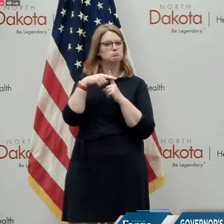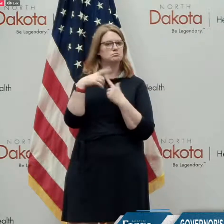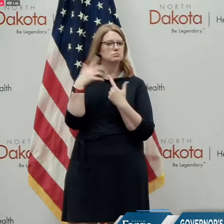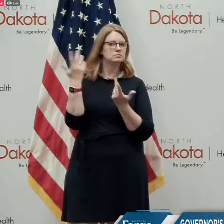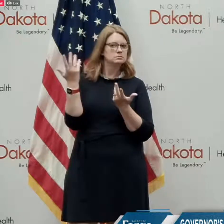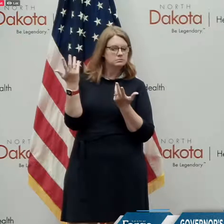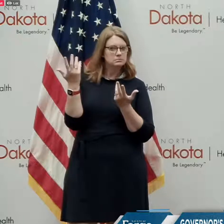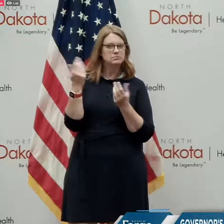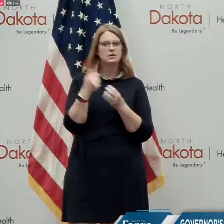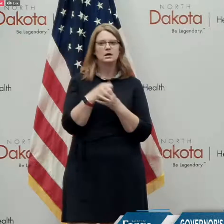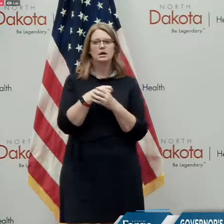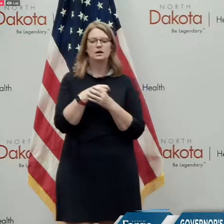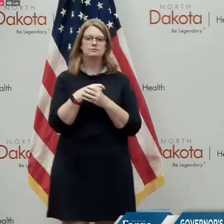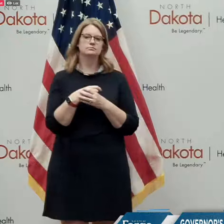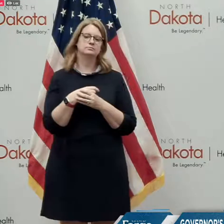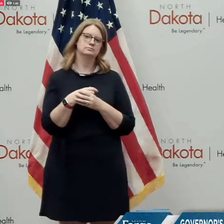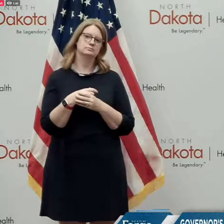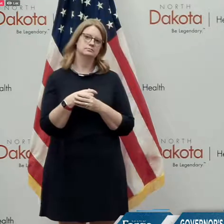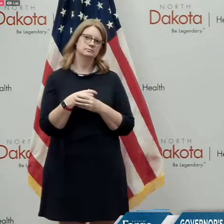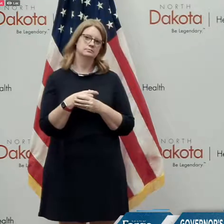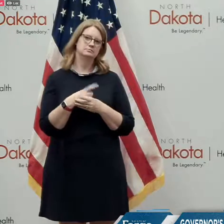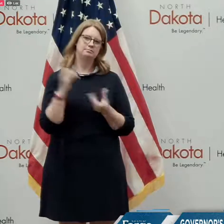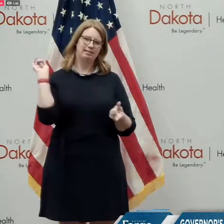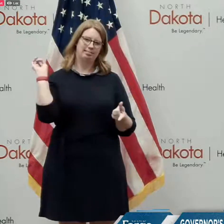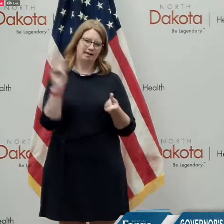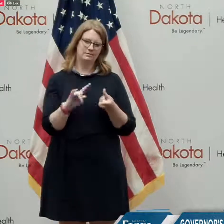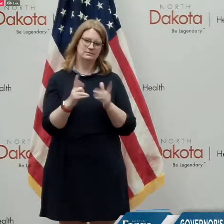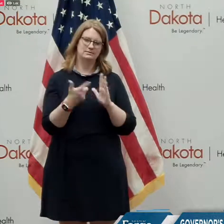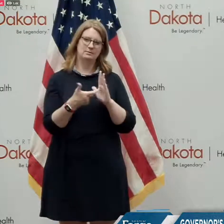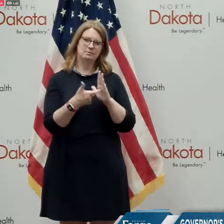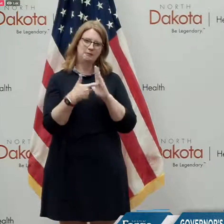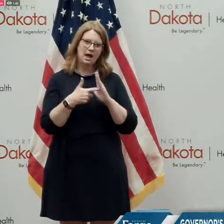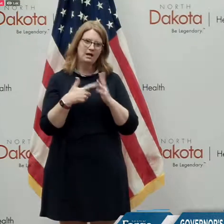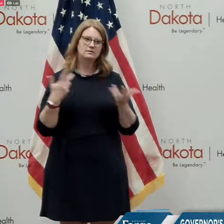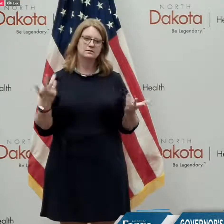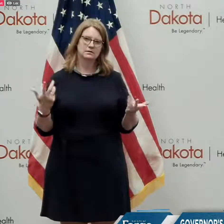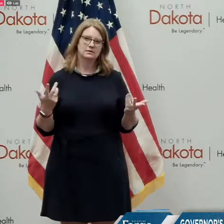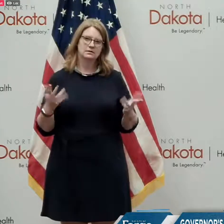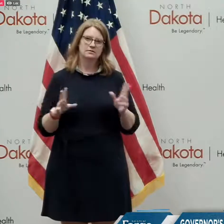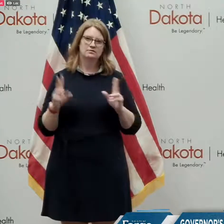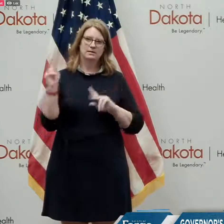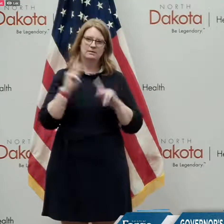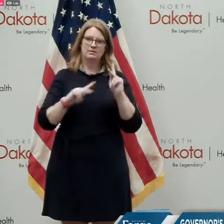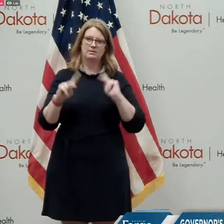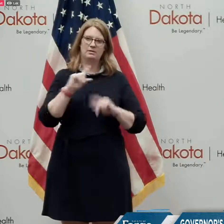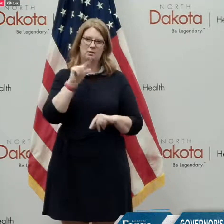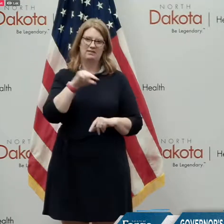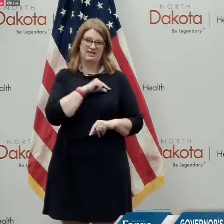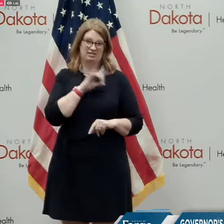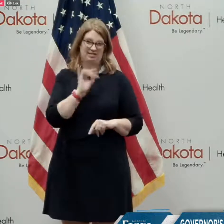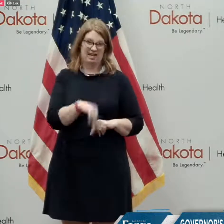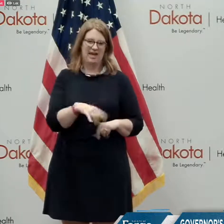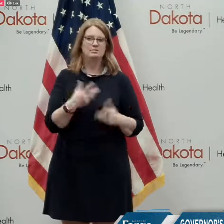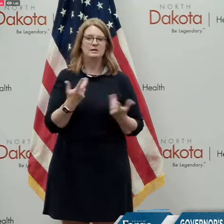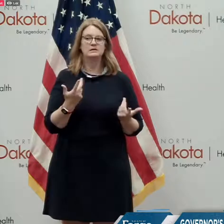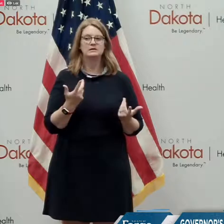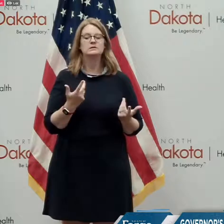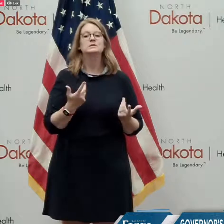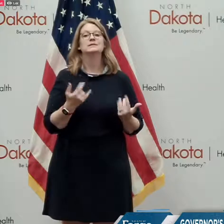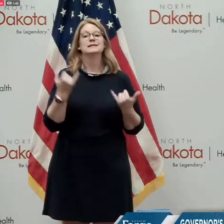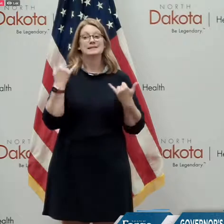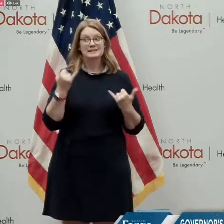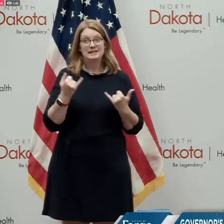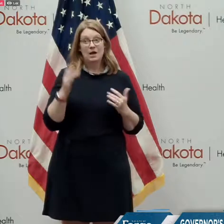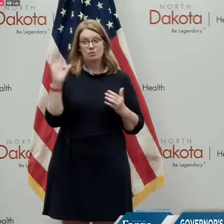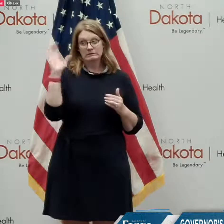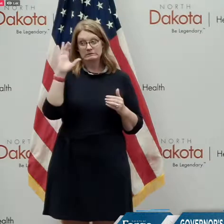maybe there would be less demand for people with these kinds of qualifications. But I think the other thing that we're finding is that, as we try to fill this